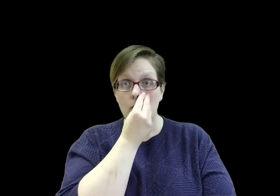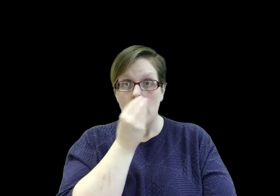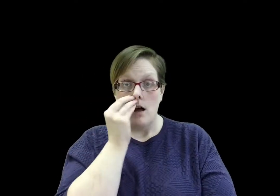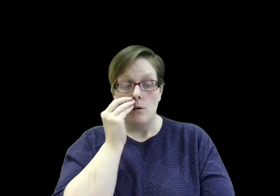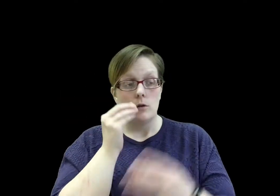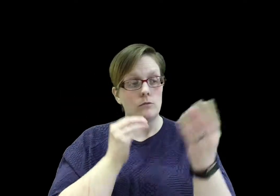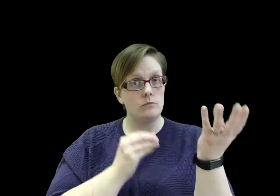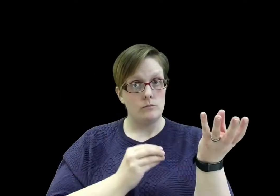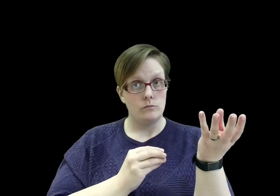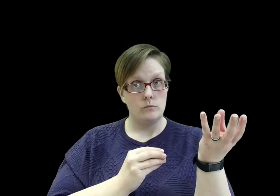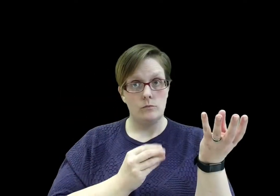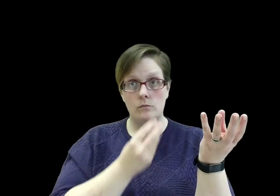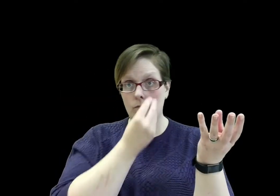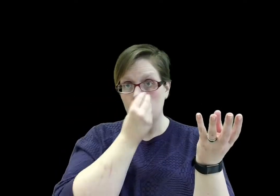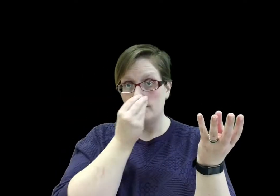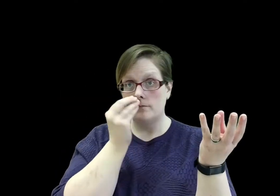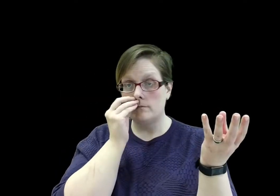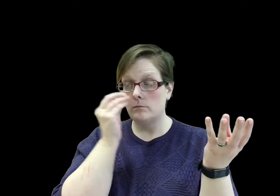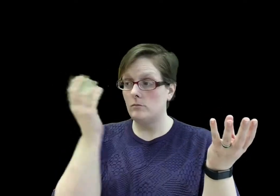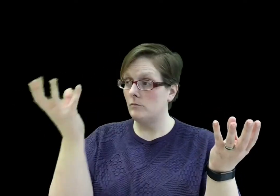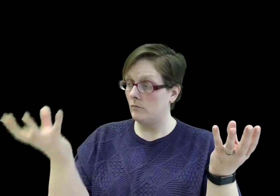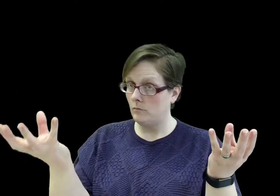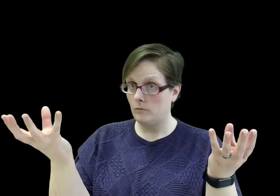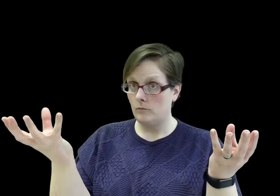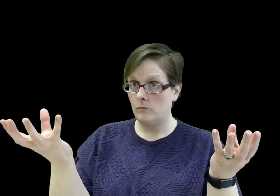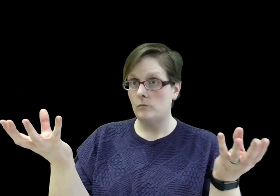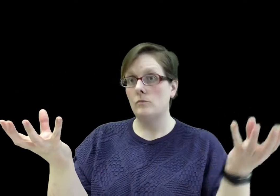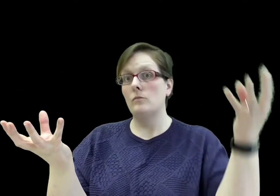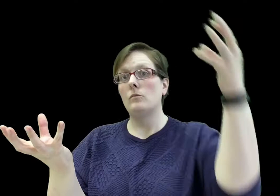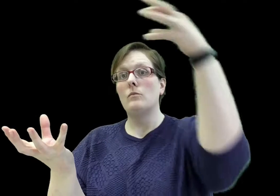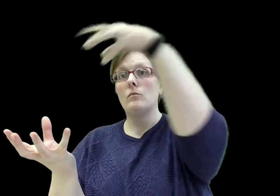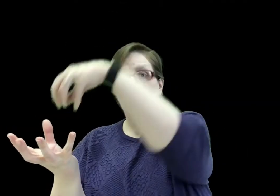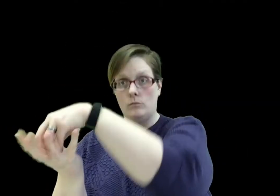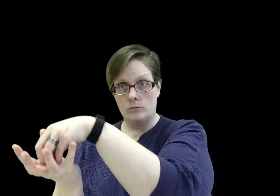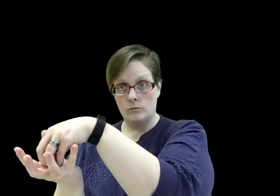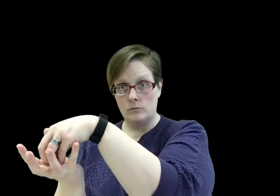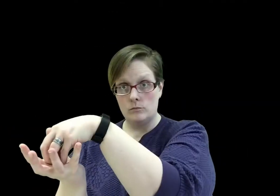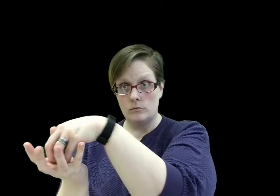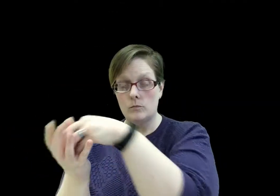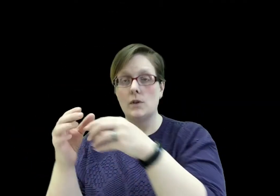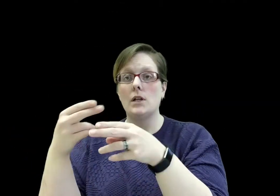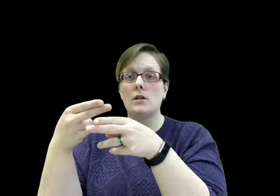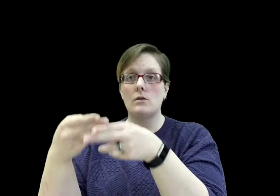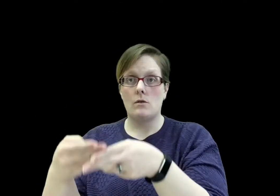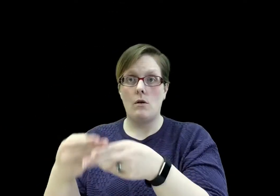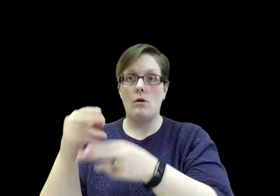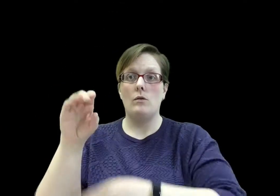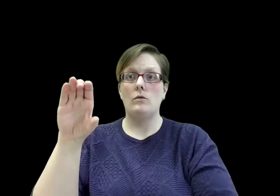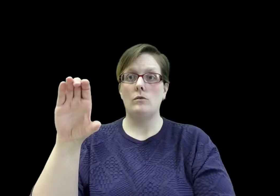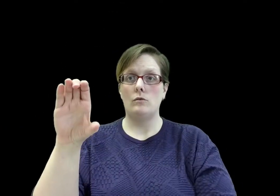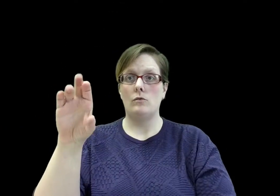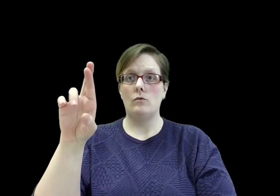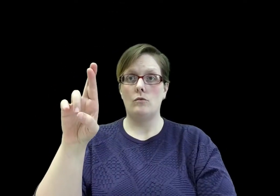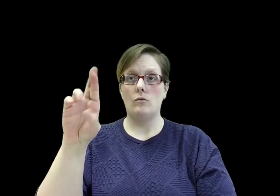But if there's two flowers or two plants involved, that has a different term